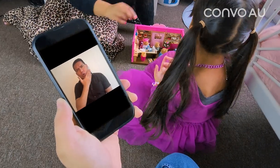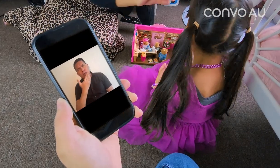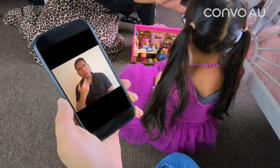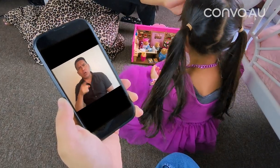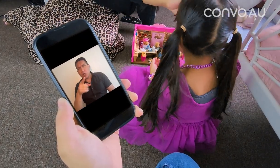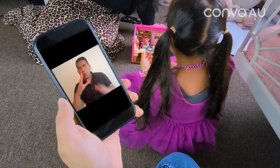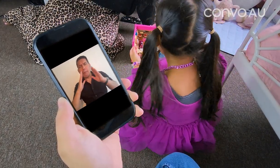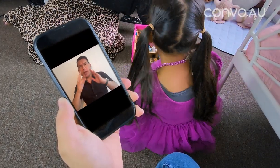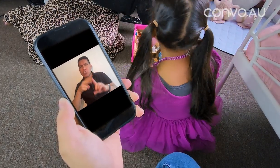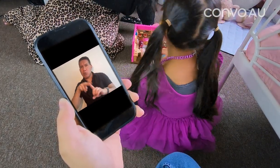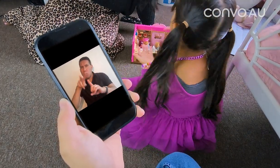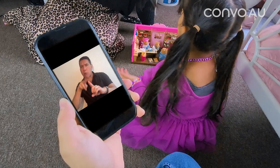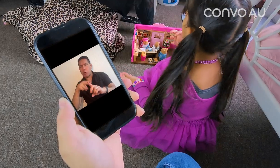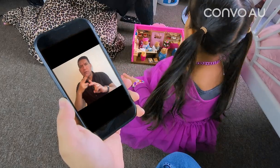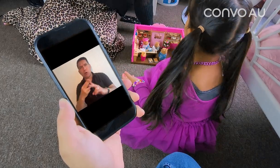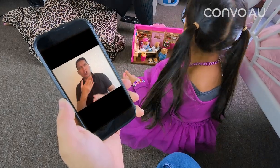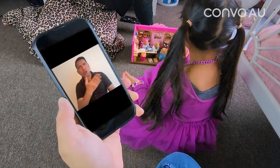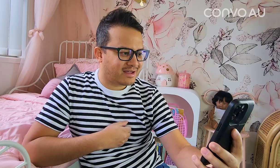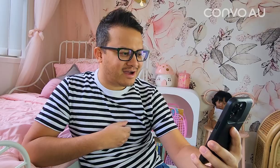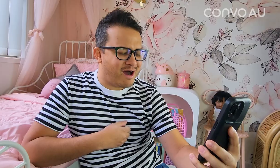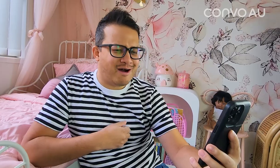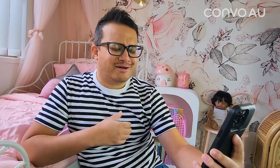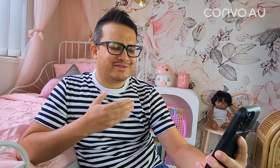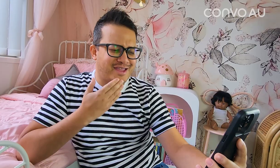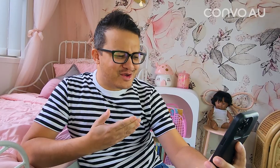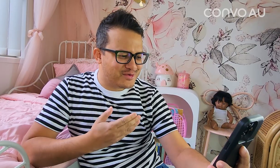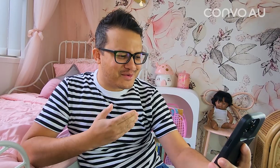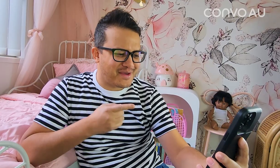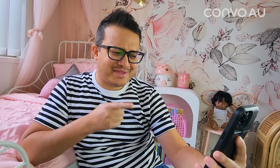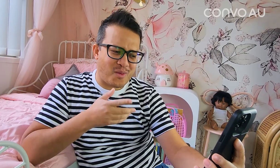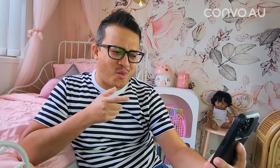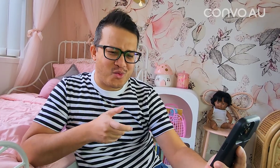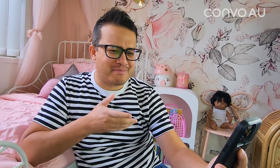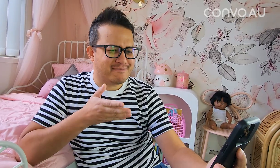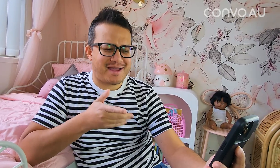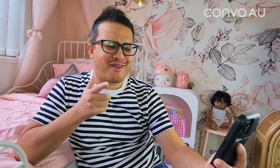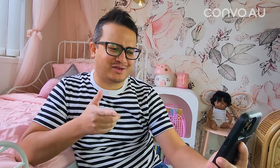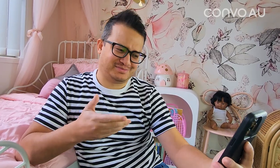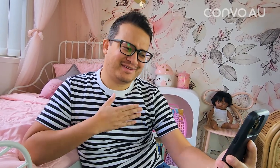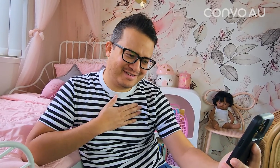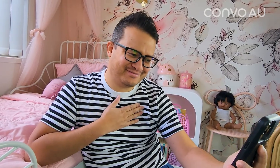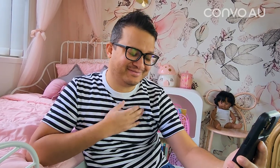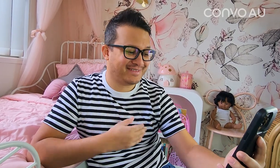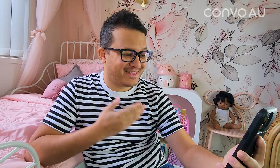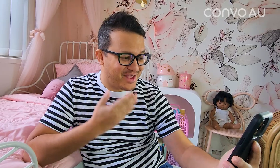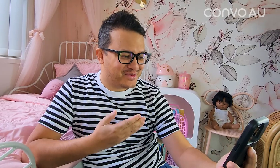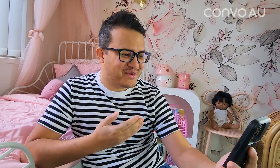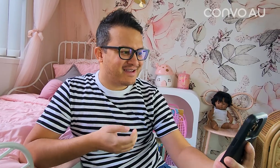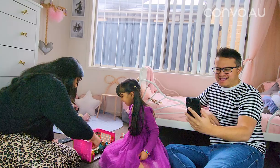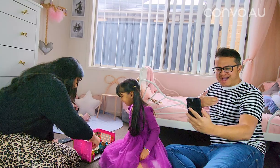and you're an amazing role model to her. Oh thank you mate, your words mean a lot to me. Thank you, what